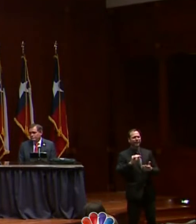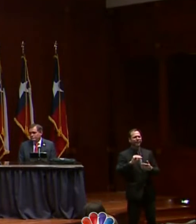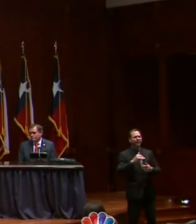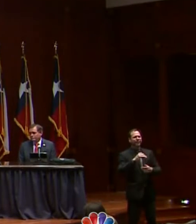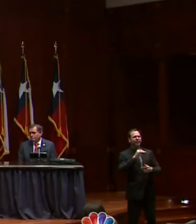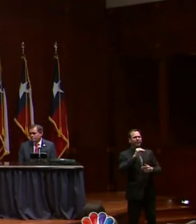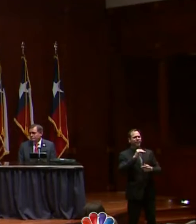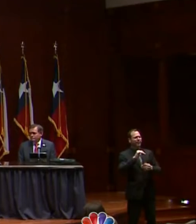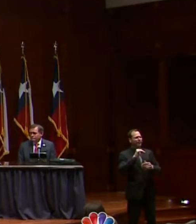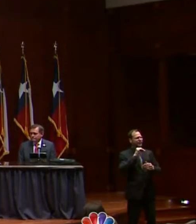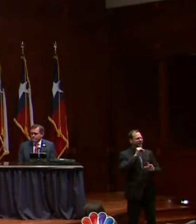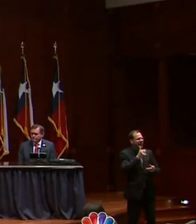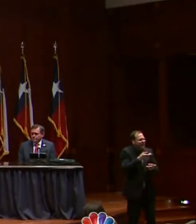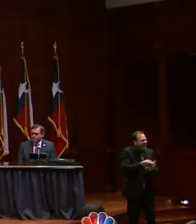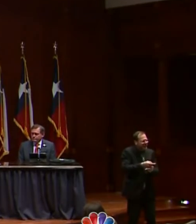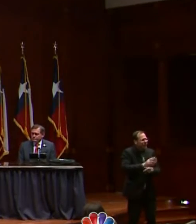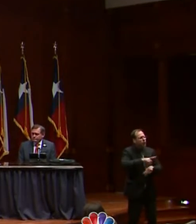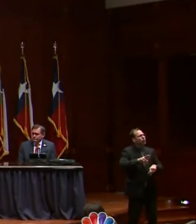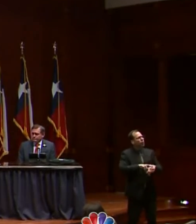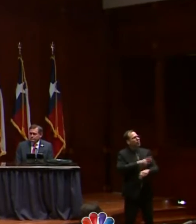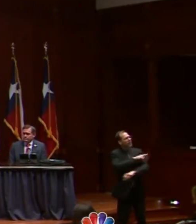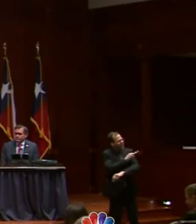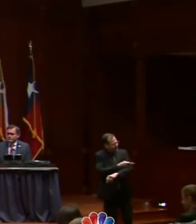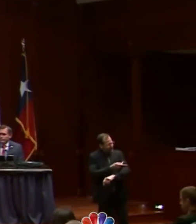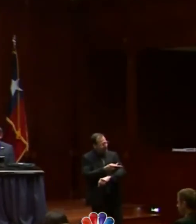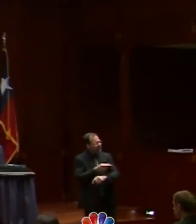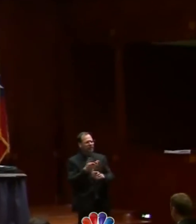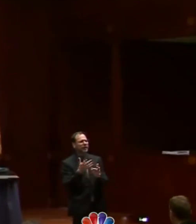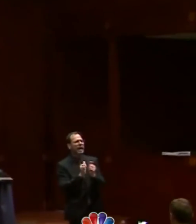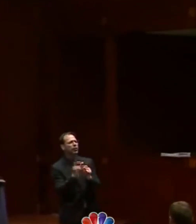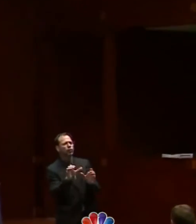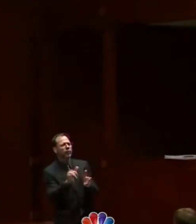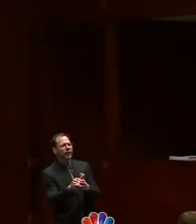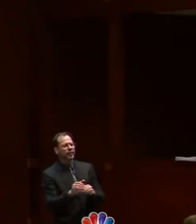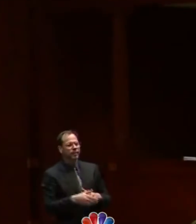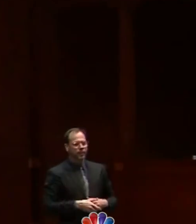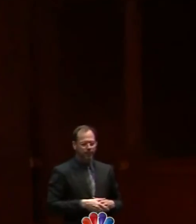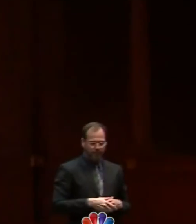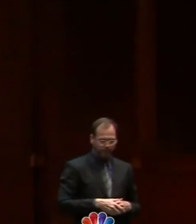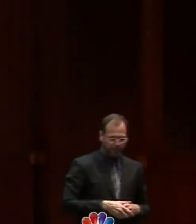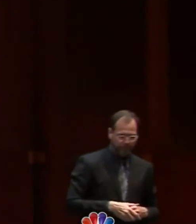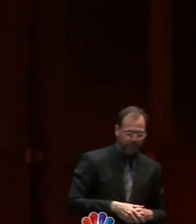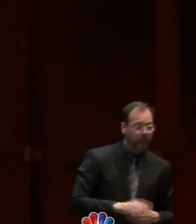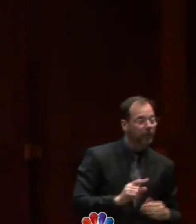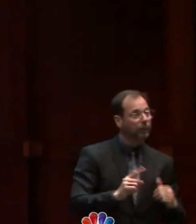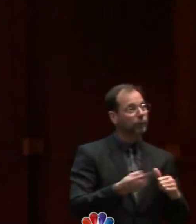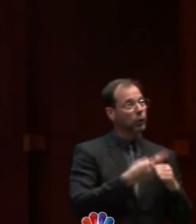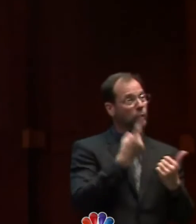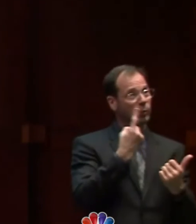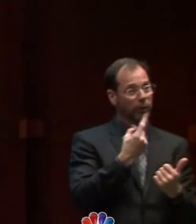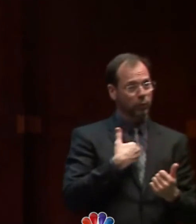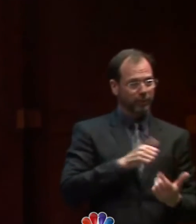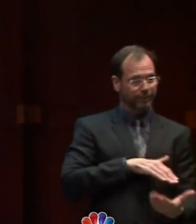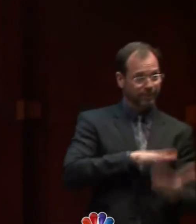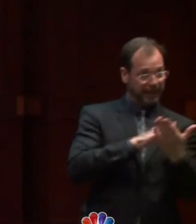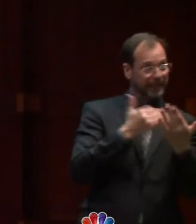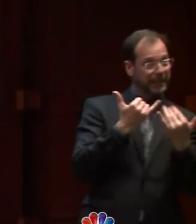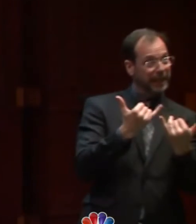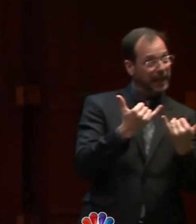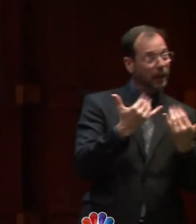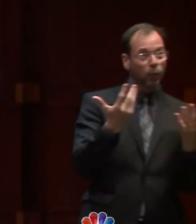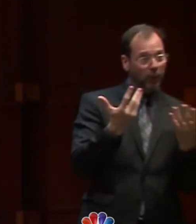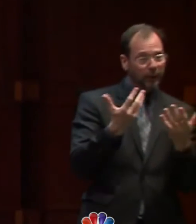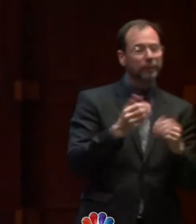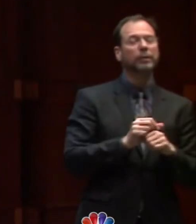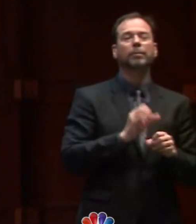how? Well, the first task that we face and that we're focused on right now is making